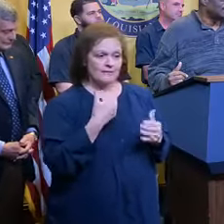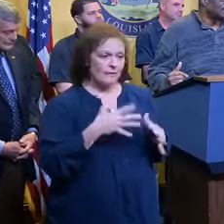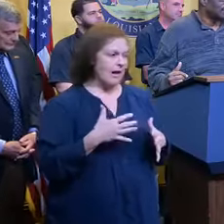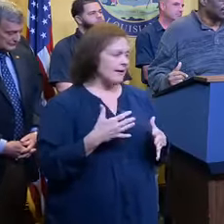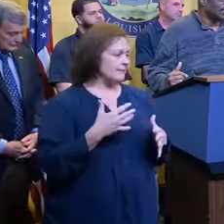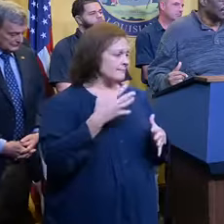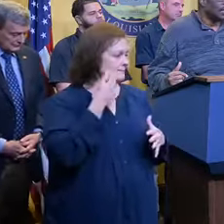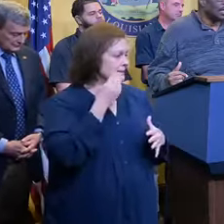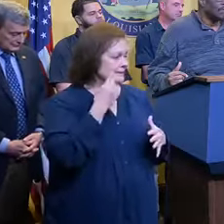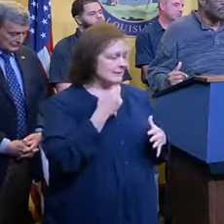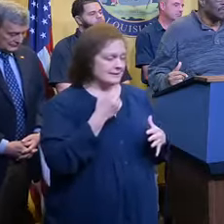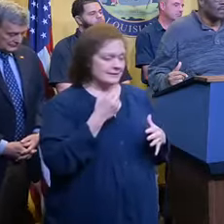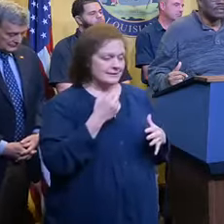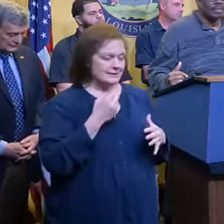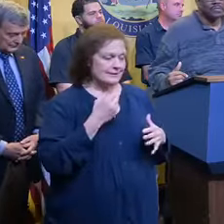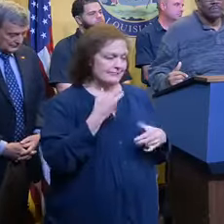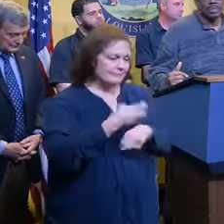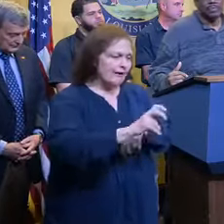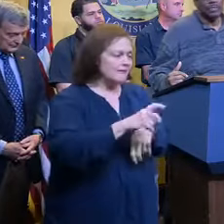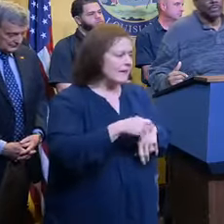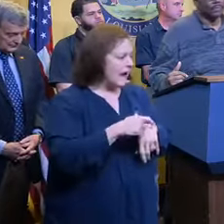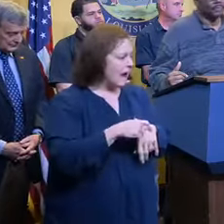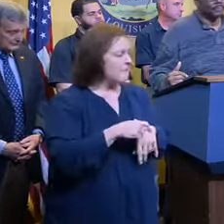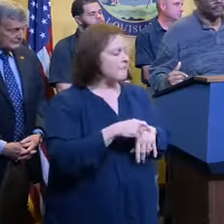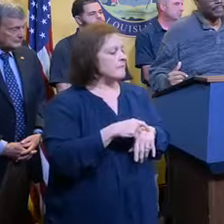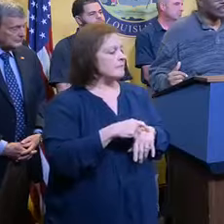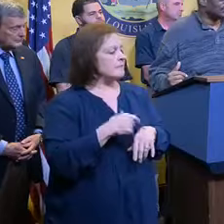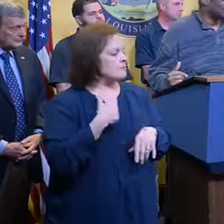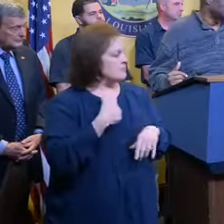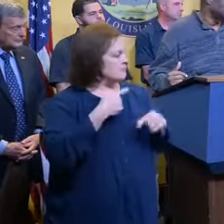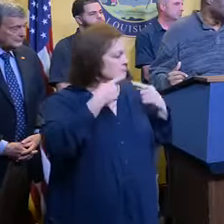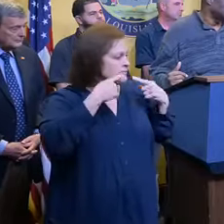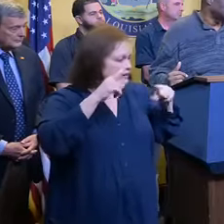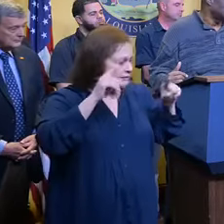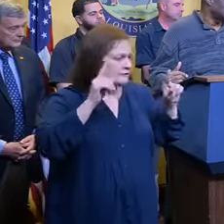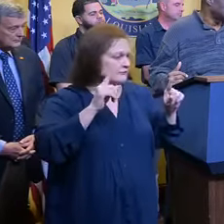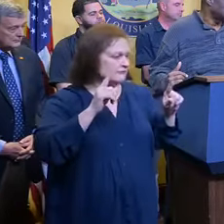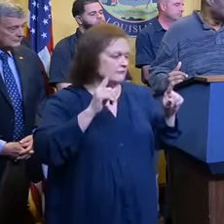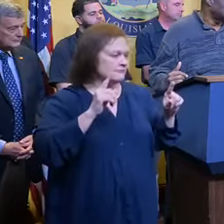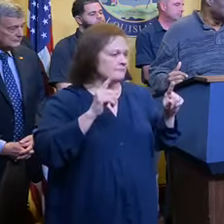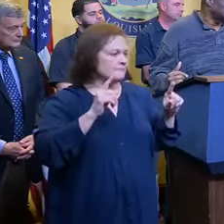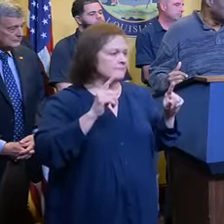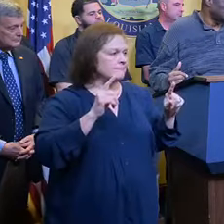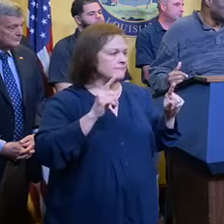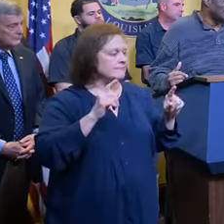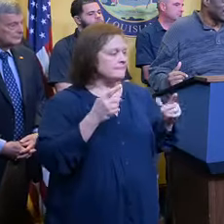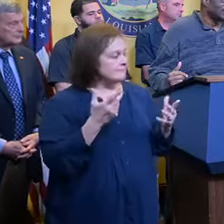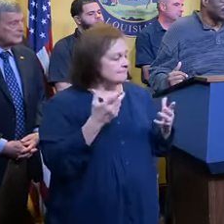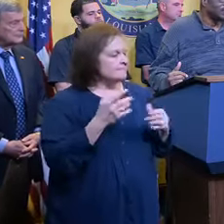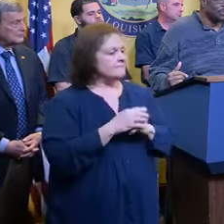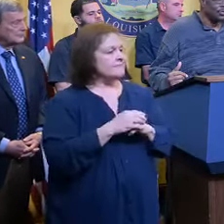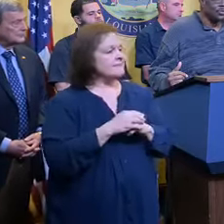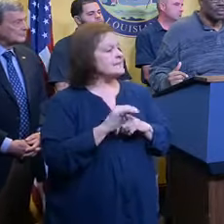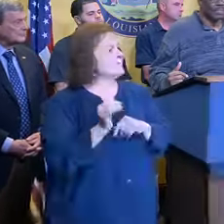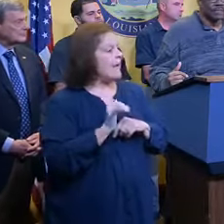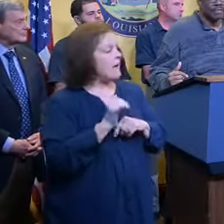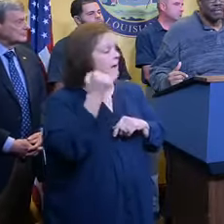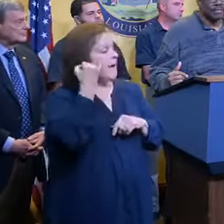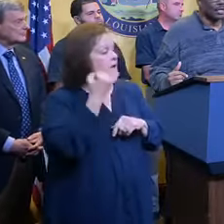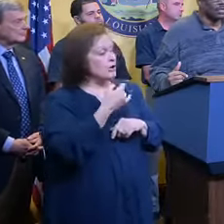disasters before, and we've been successful in coming through them. This is no different. Some of the same methodologies you